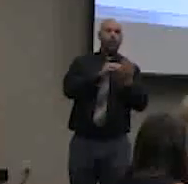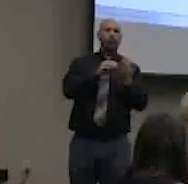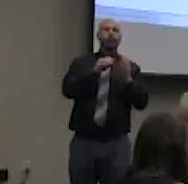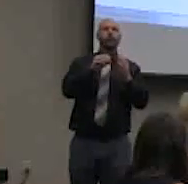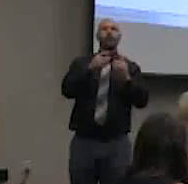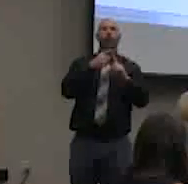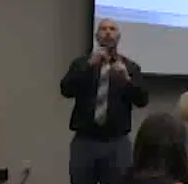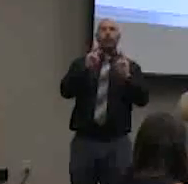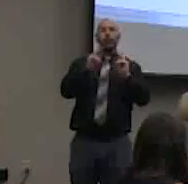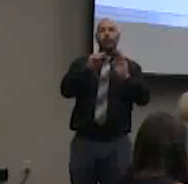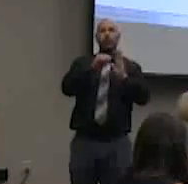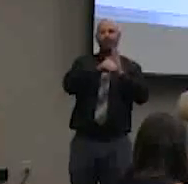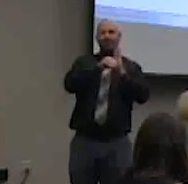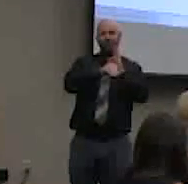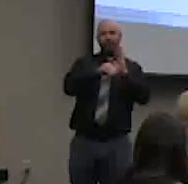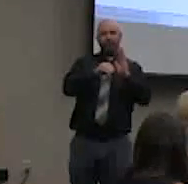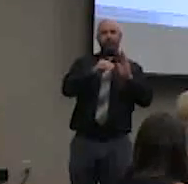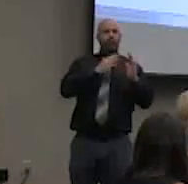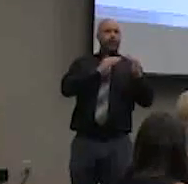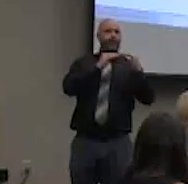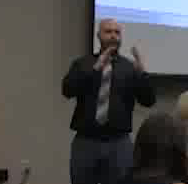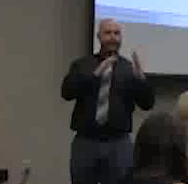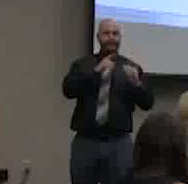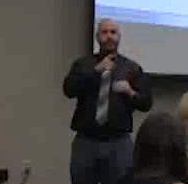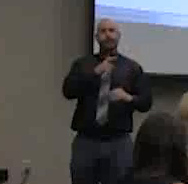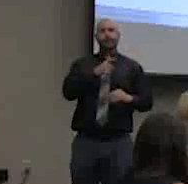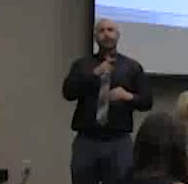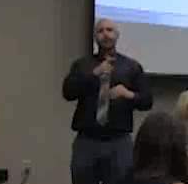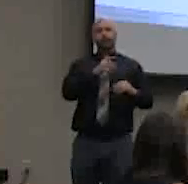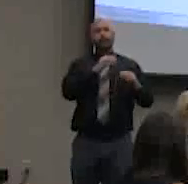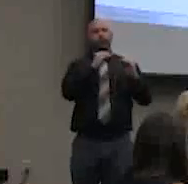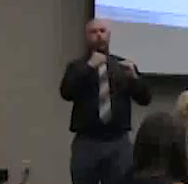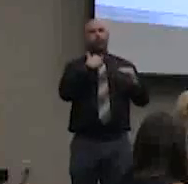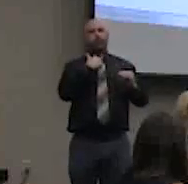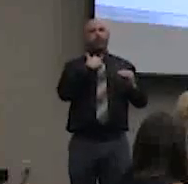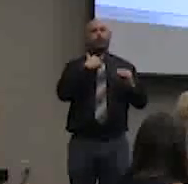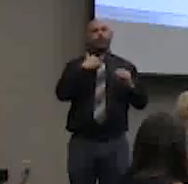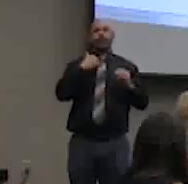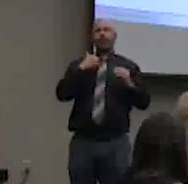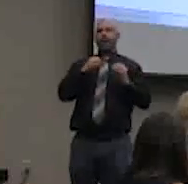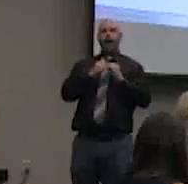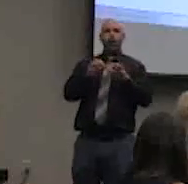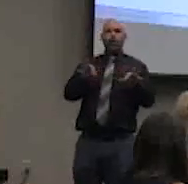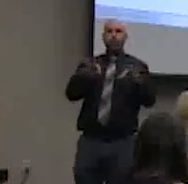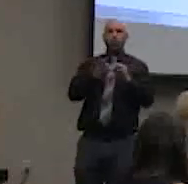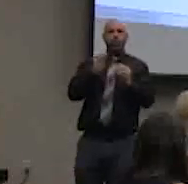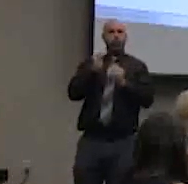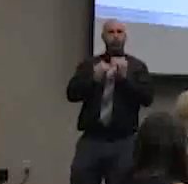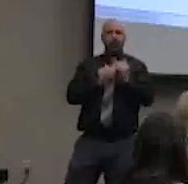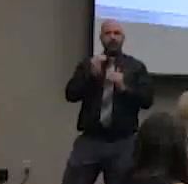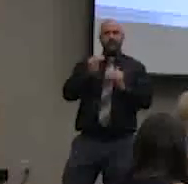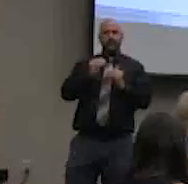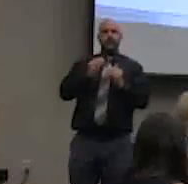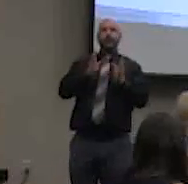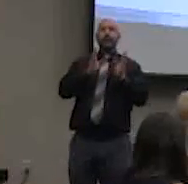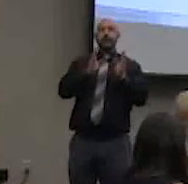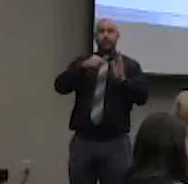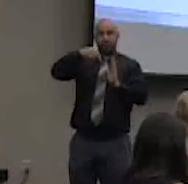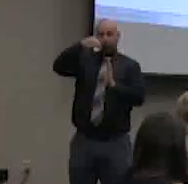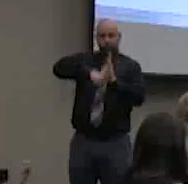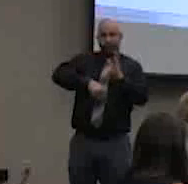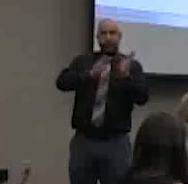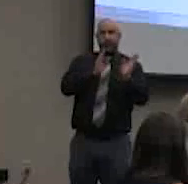is the importance of that process to have a strategic plan that's grounded in data, that has